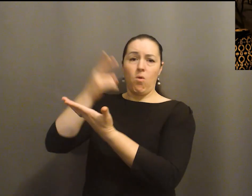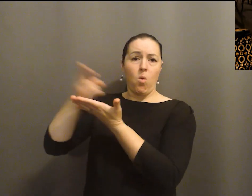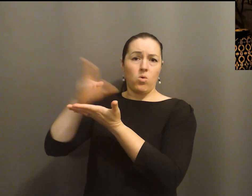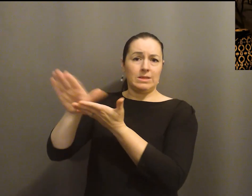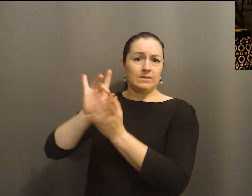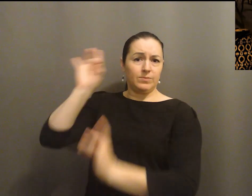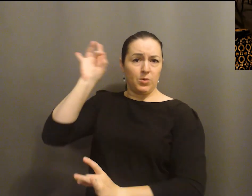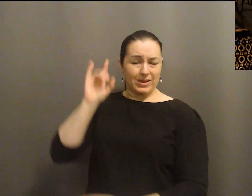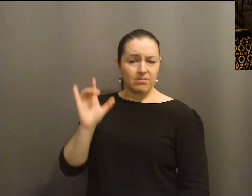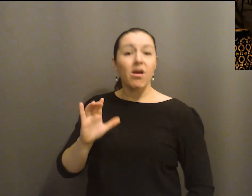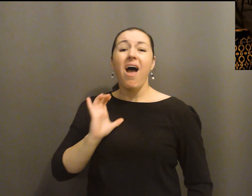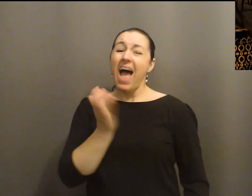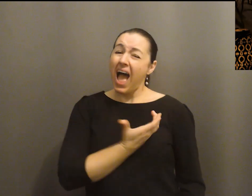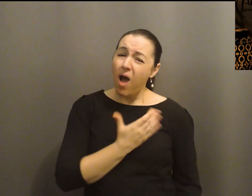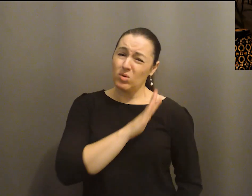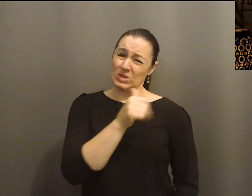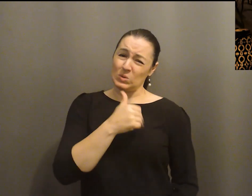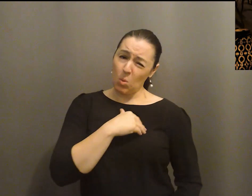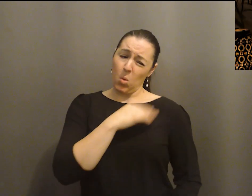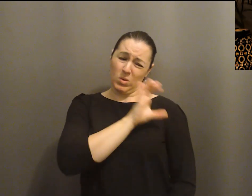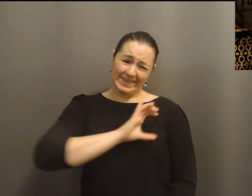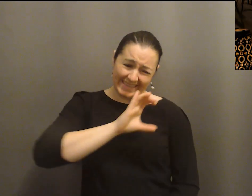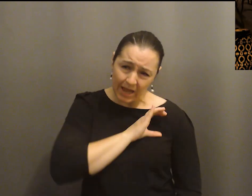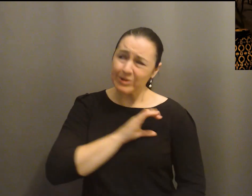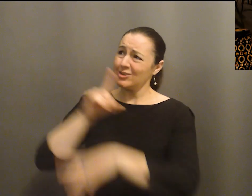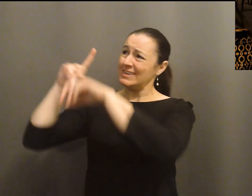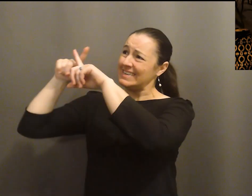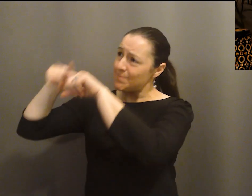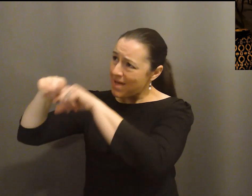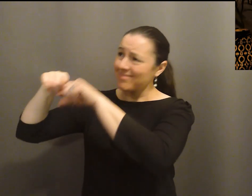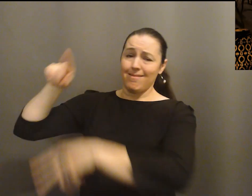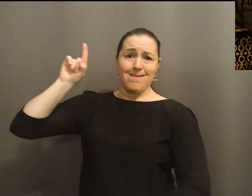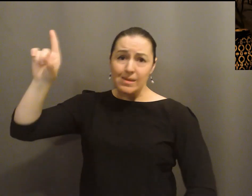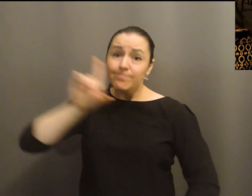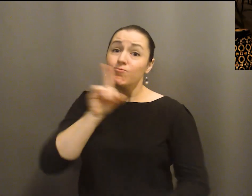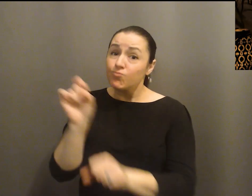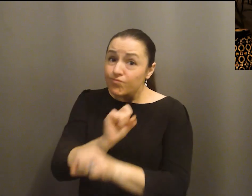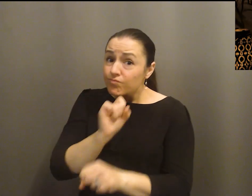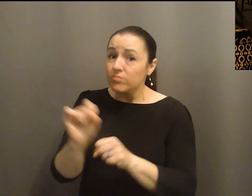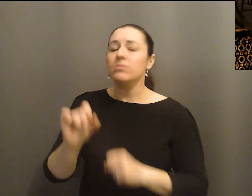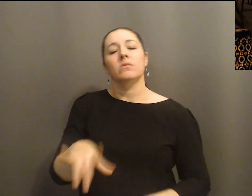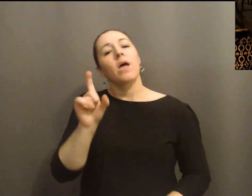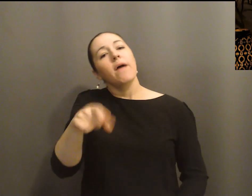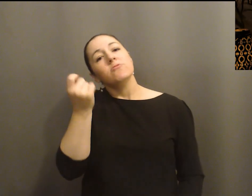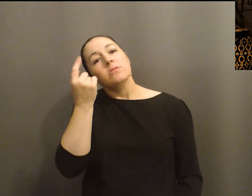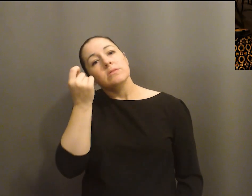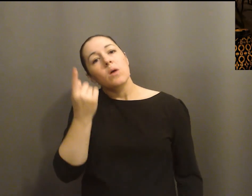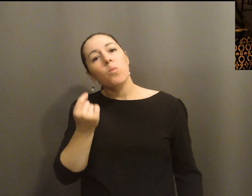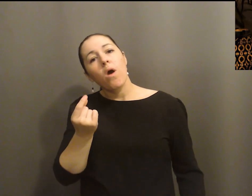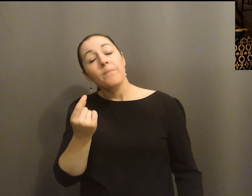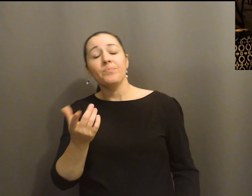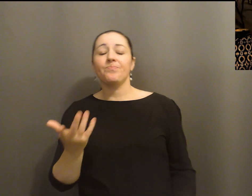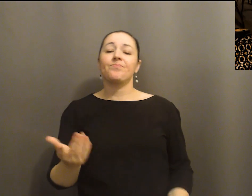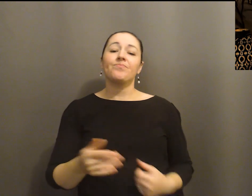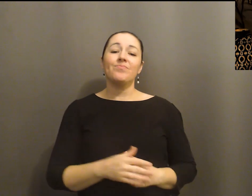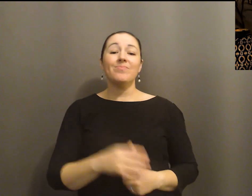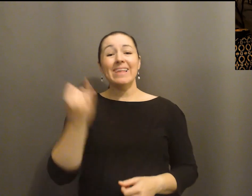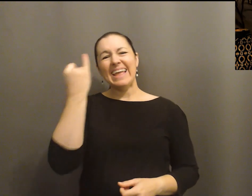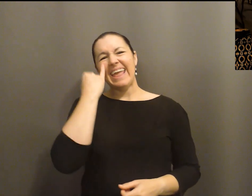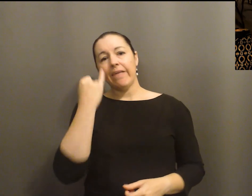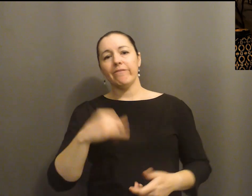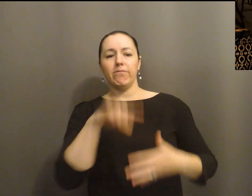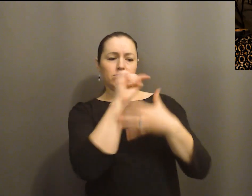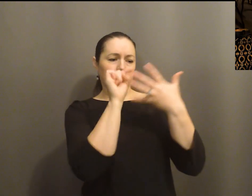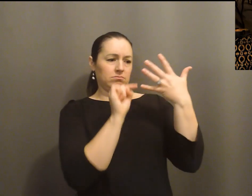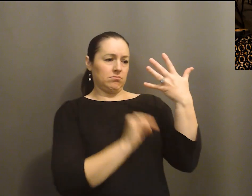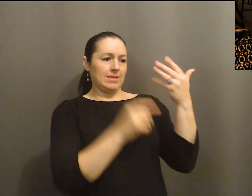As if the character Of our soul Depends on Him And it does Because here's what You have to understand If we look at these As